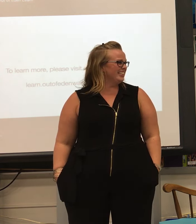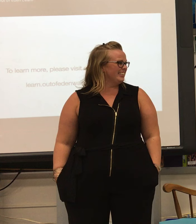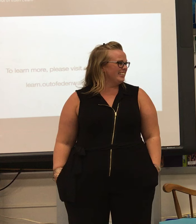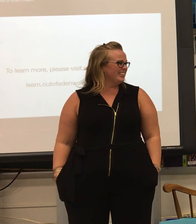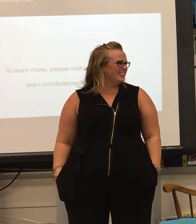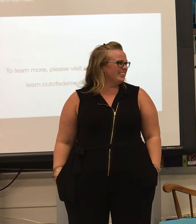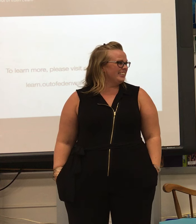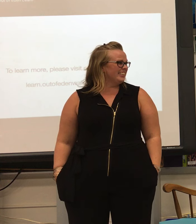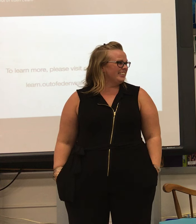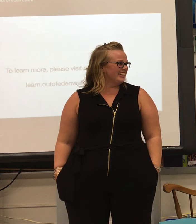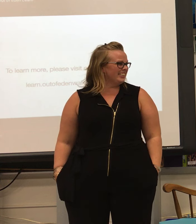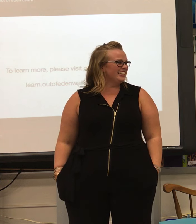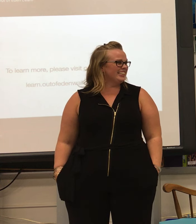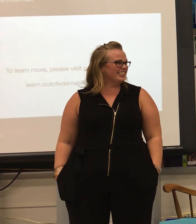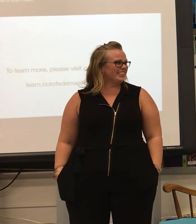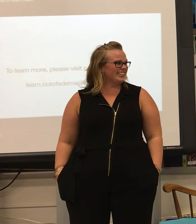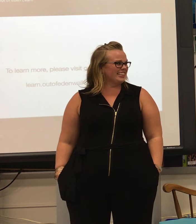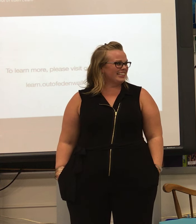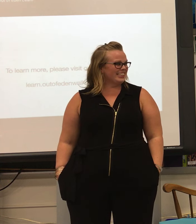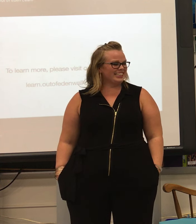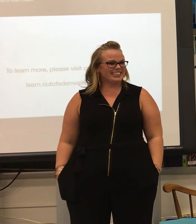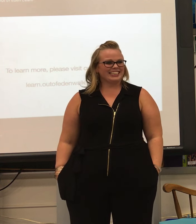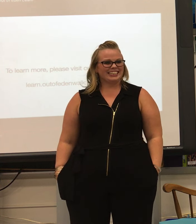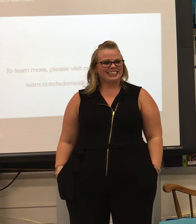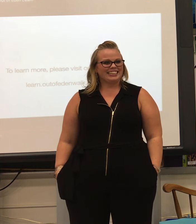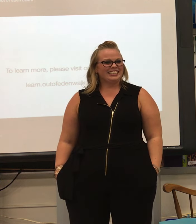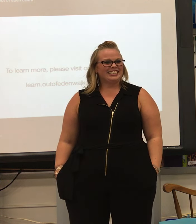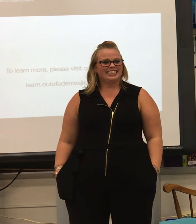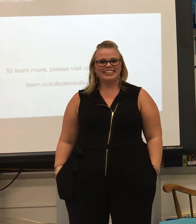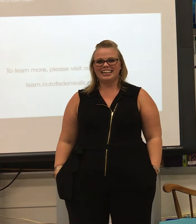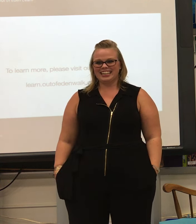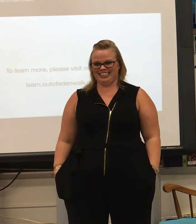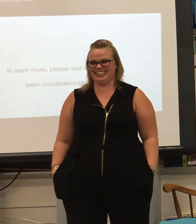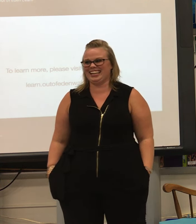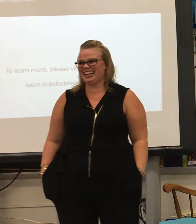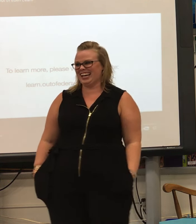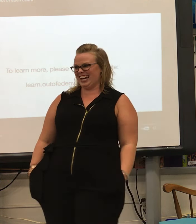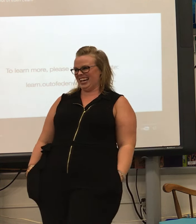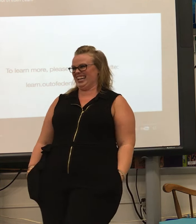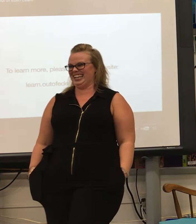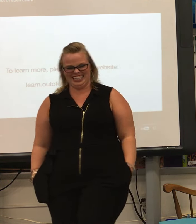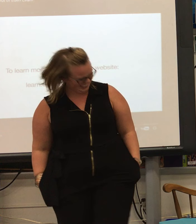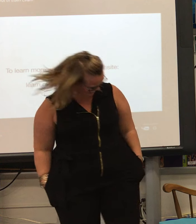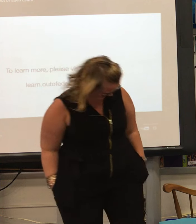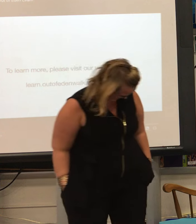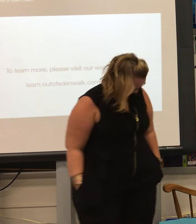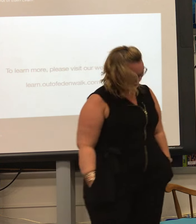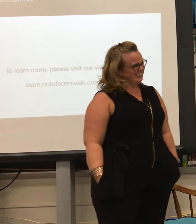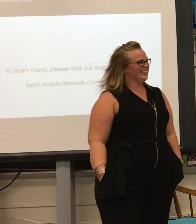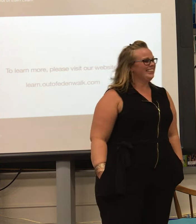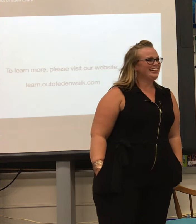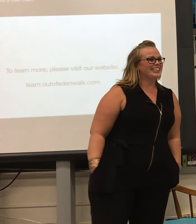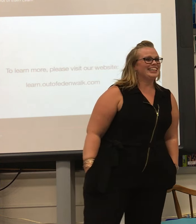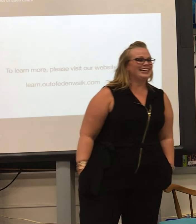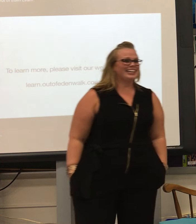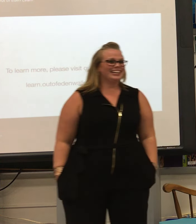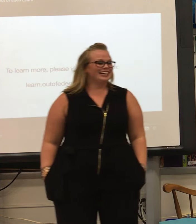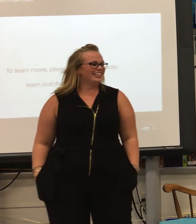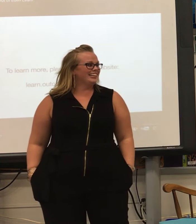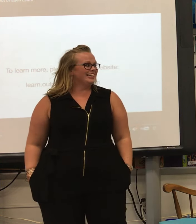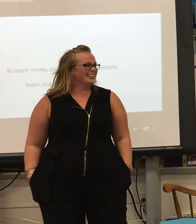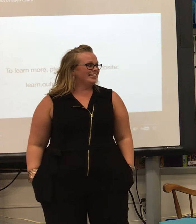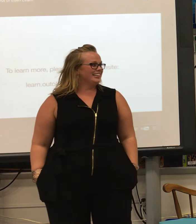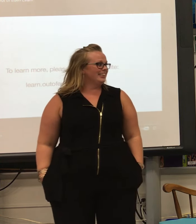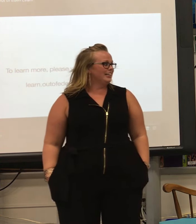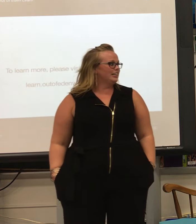on. And Katie is very much into that. She's like, tell me more! And they're so passionate. Just, but I'm telling you. And then